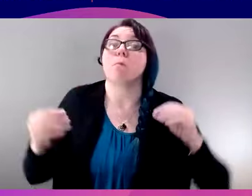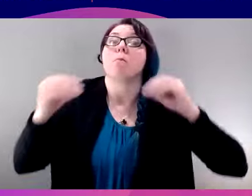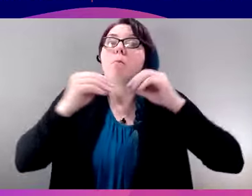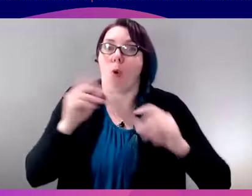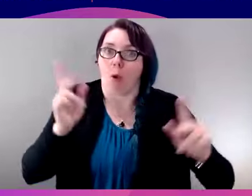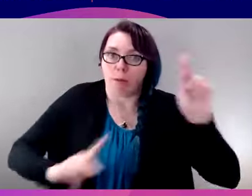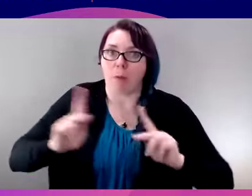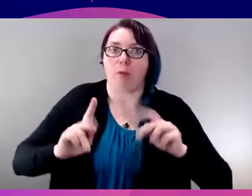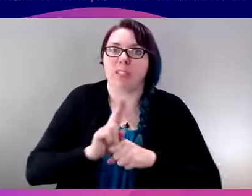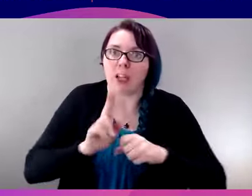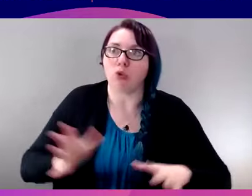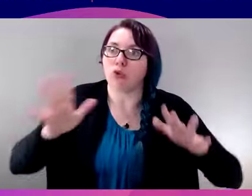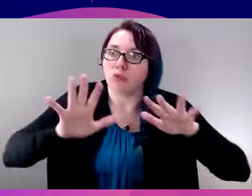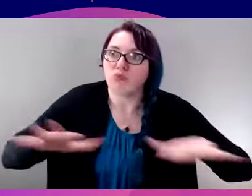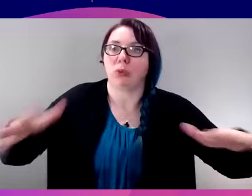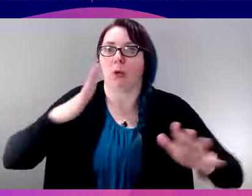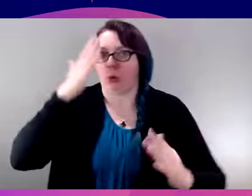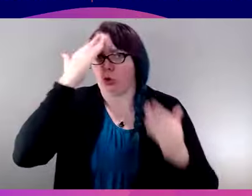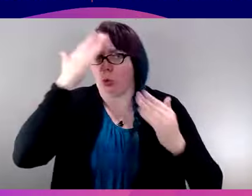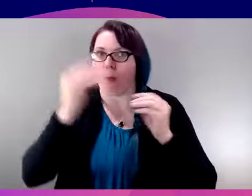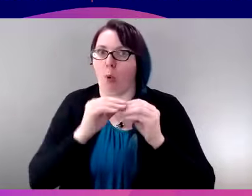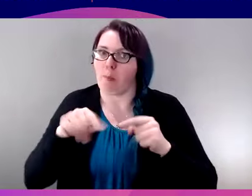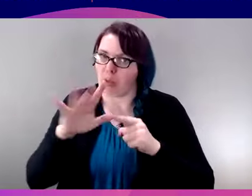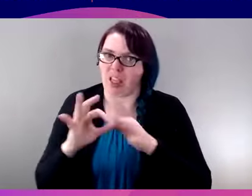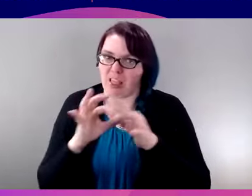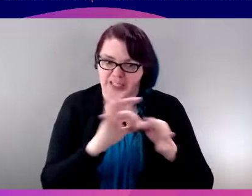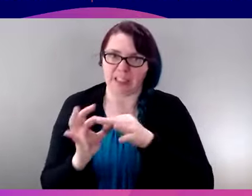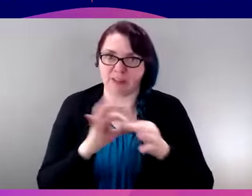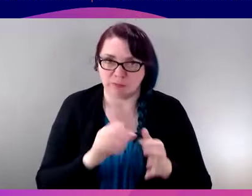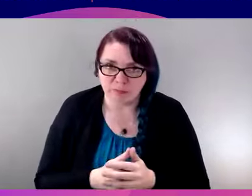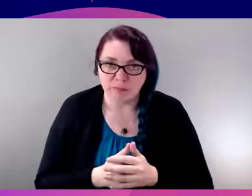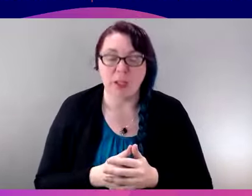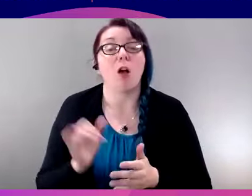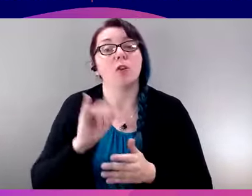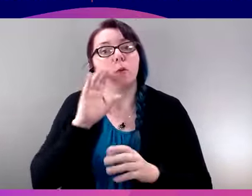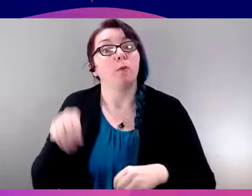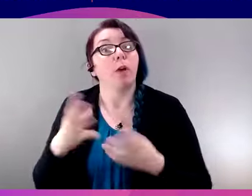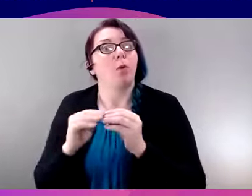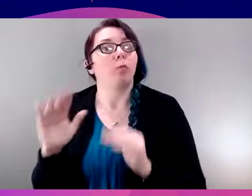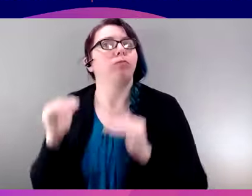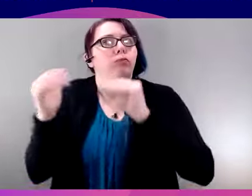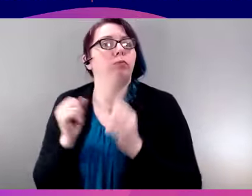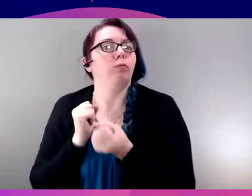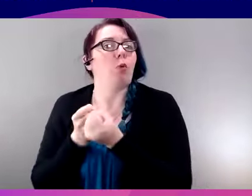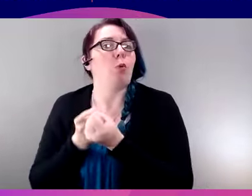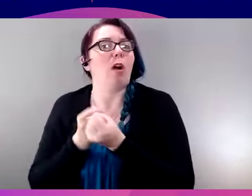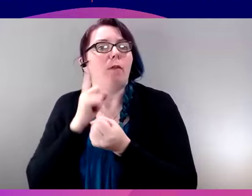an increase in cross-collaboration to support women with animals experiencing gender-based violence, and a decrease to